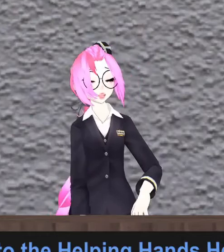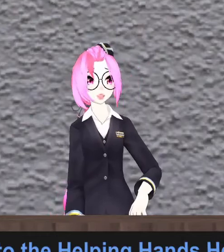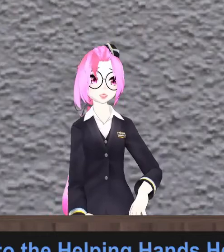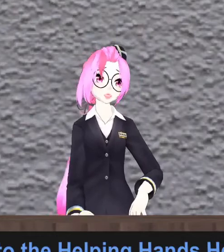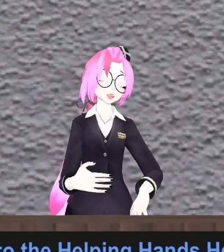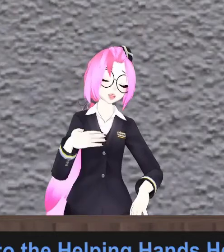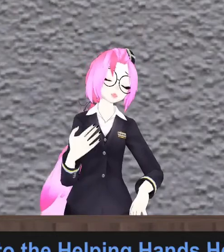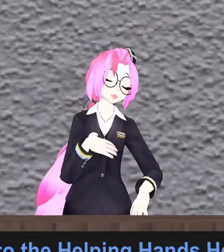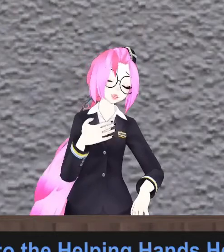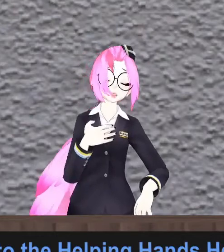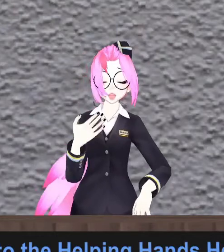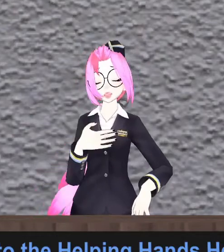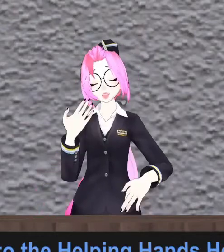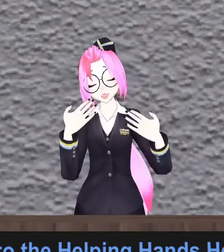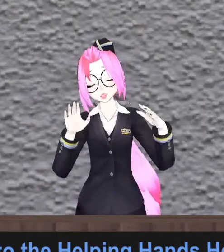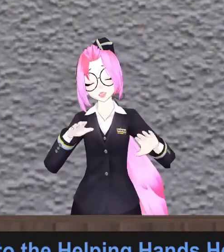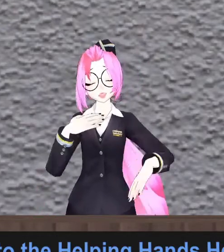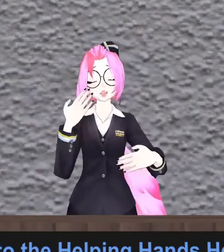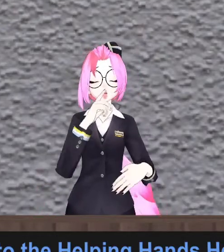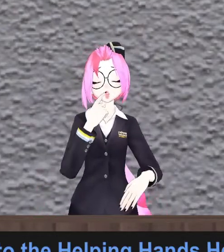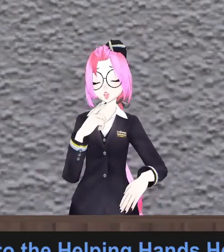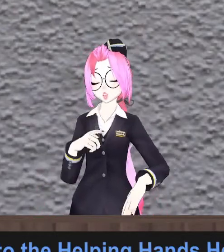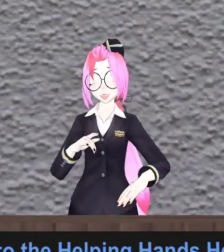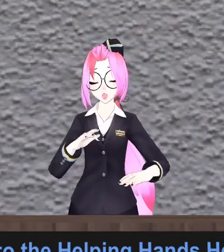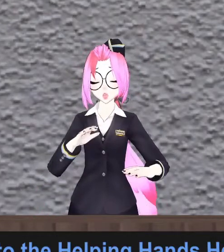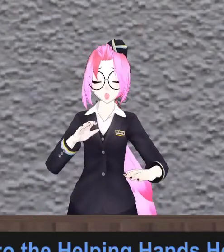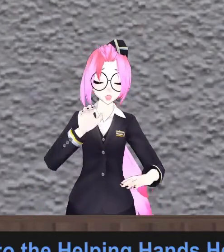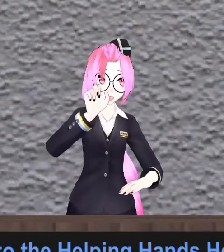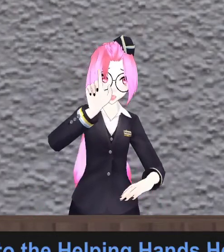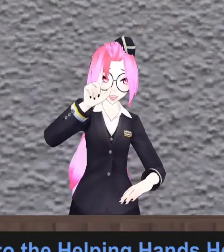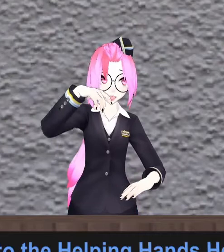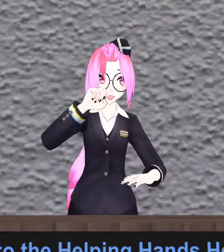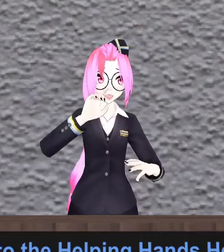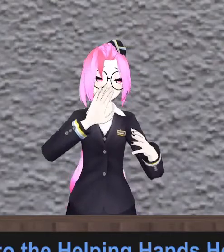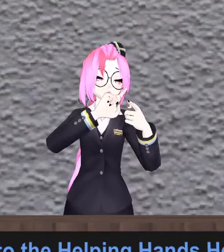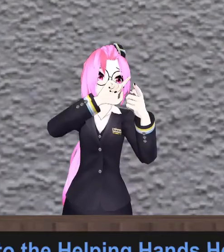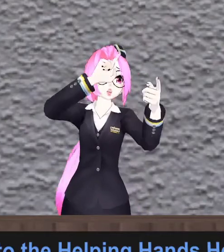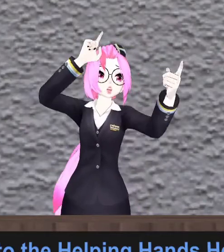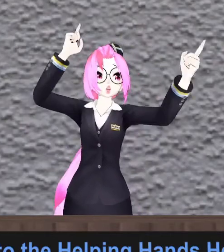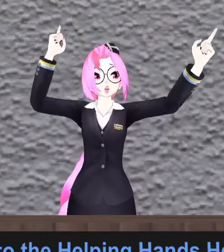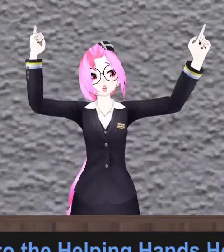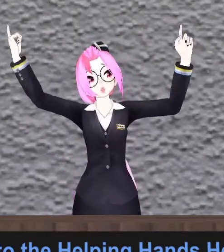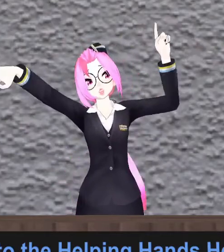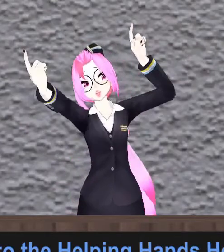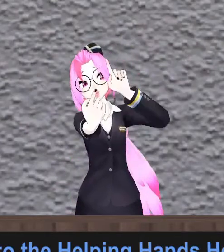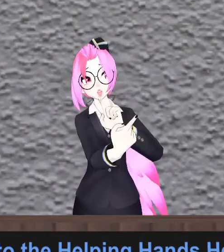at this person like, come on, finish, I'm bored. And so what ASL and PSE does is it just completely changes